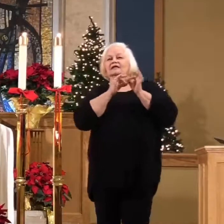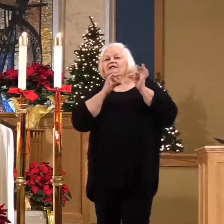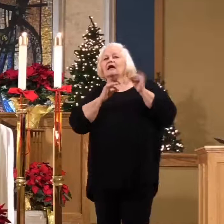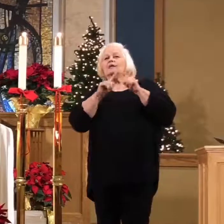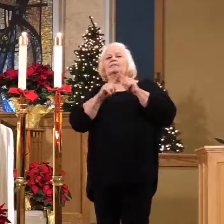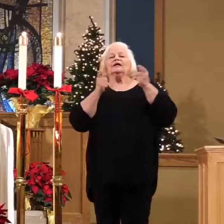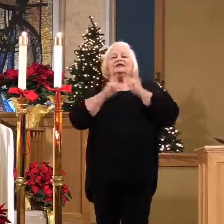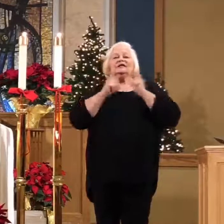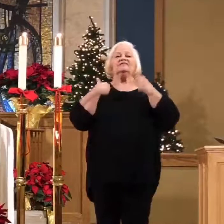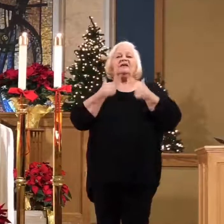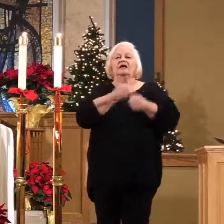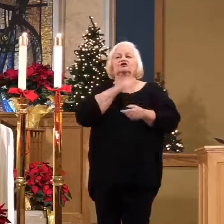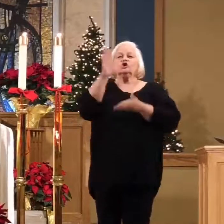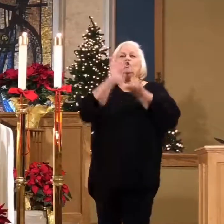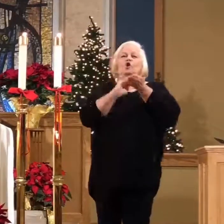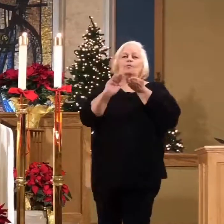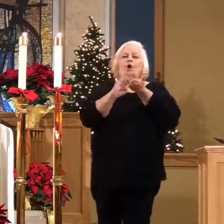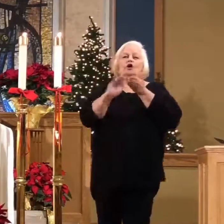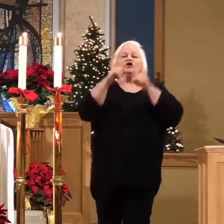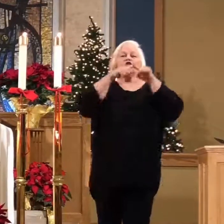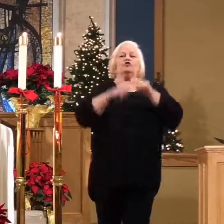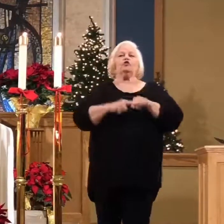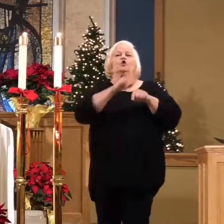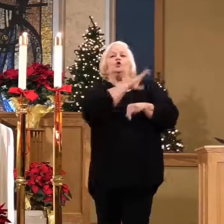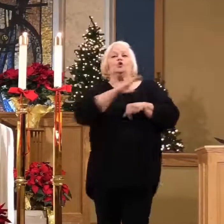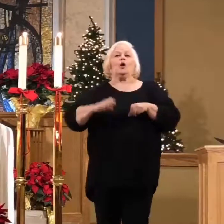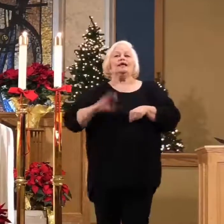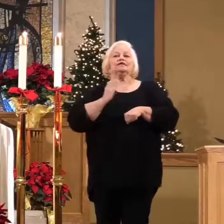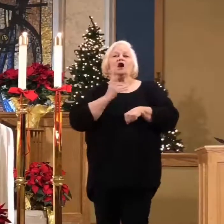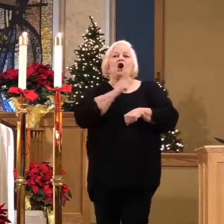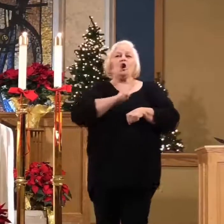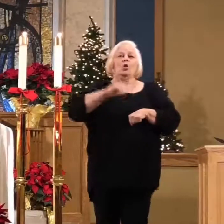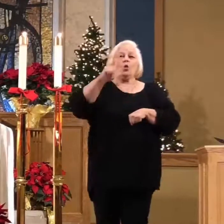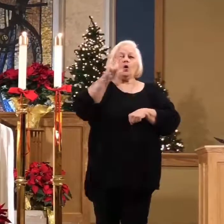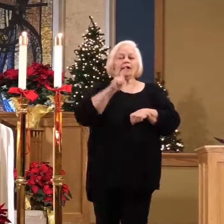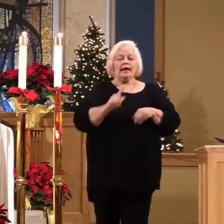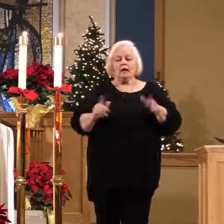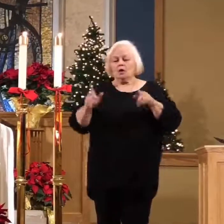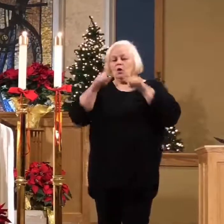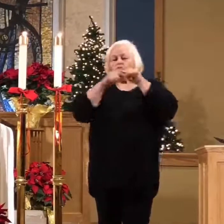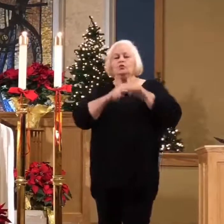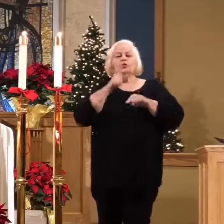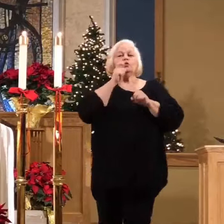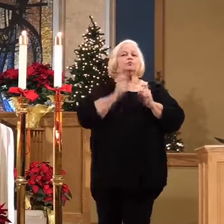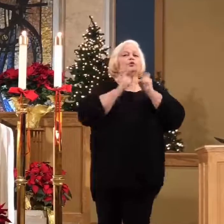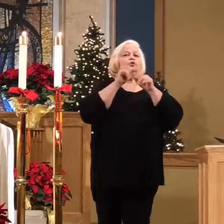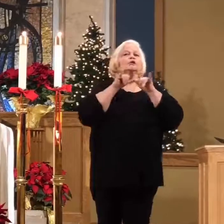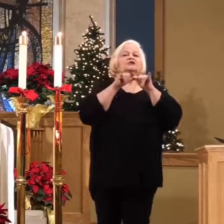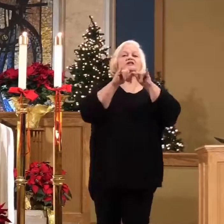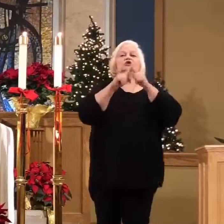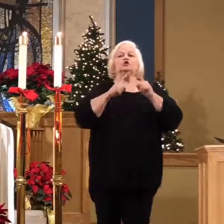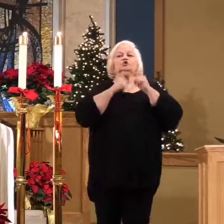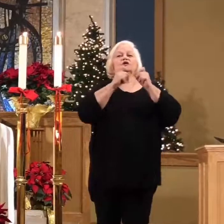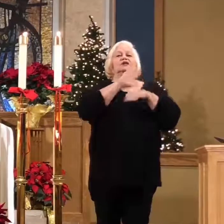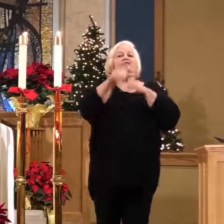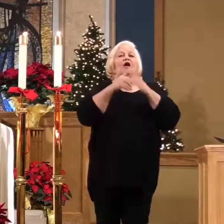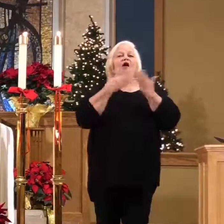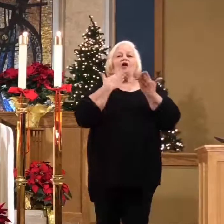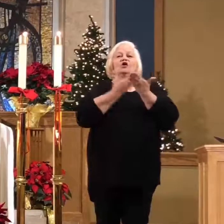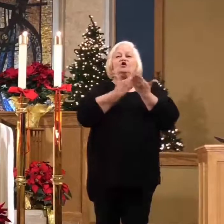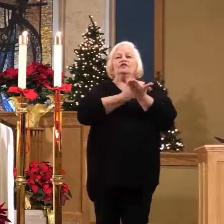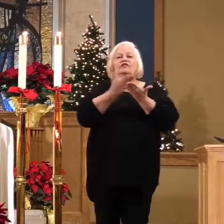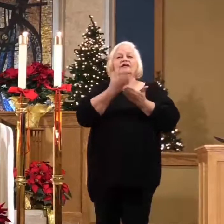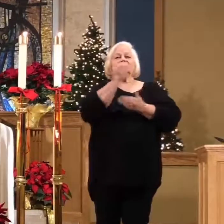granting us your pardon, through Christ our Lord, through whom you continue to make all these good things, O